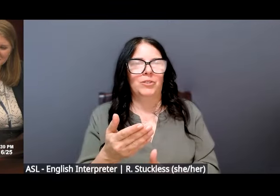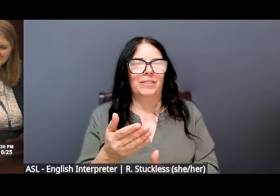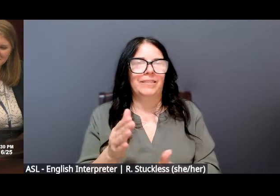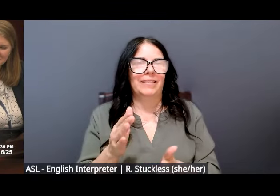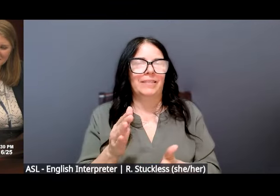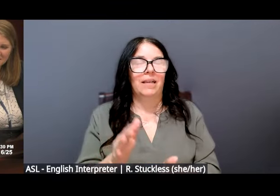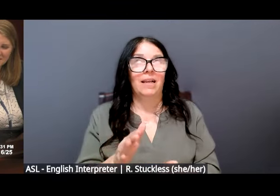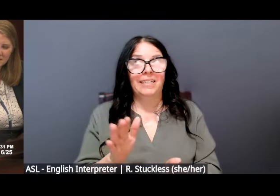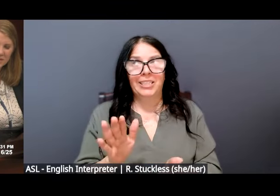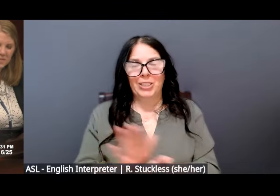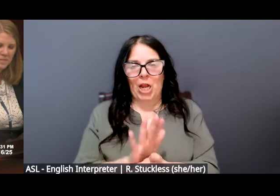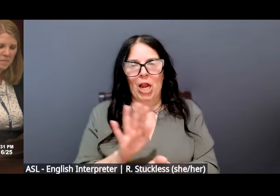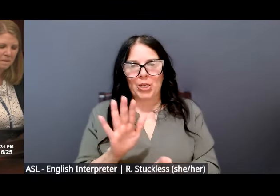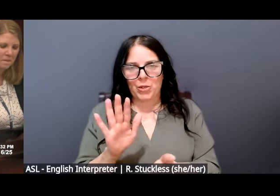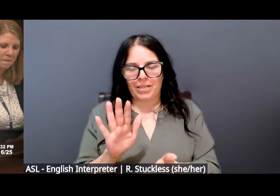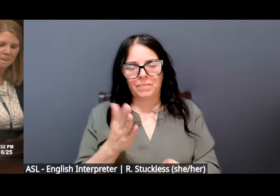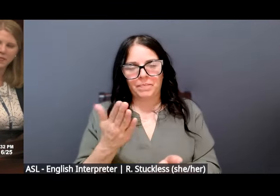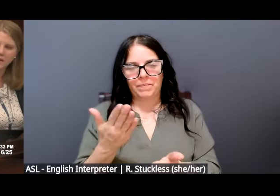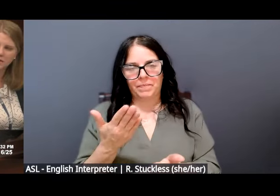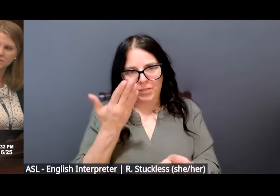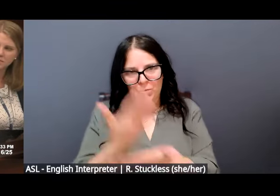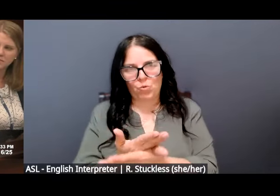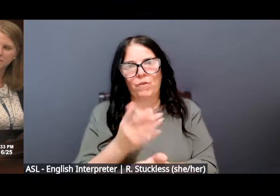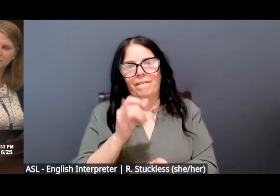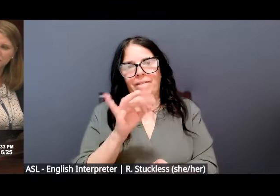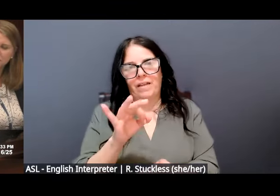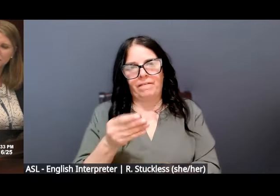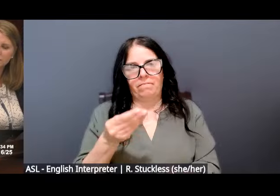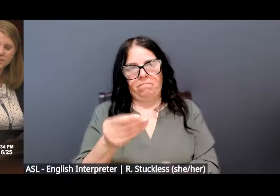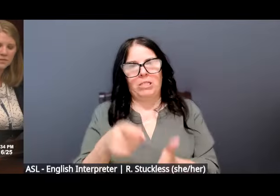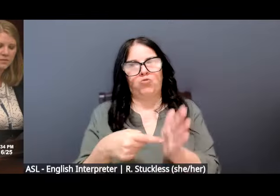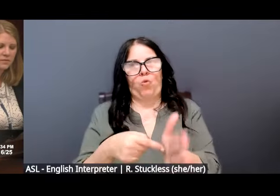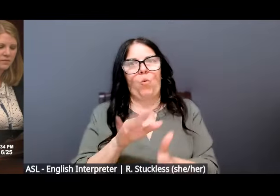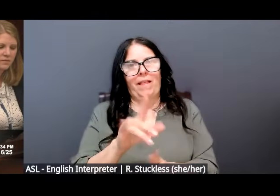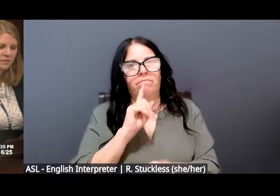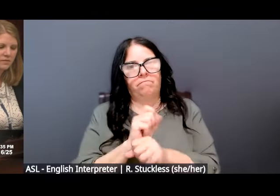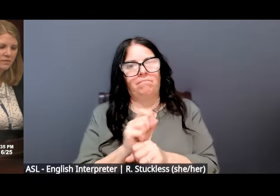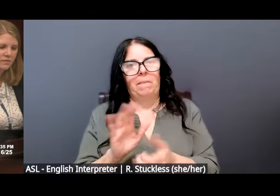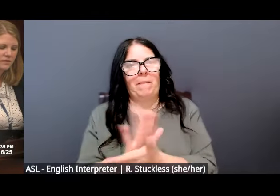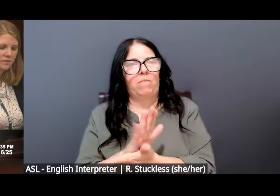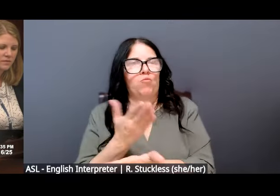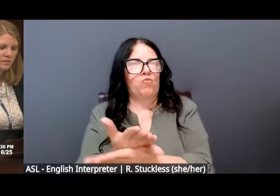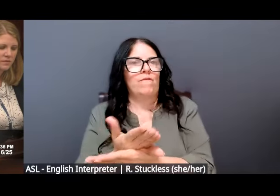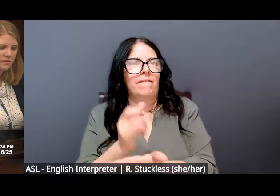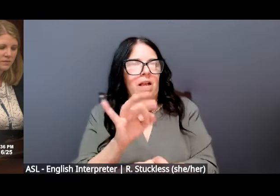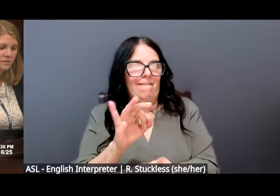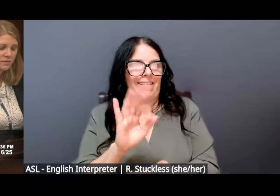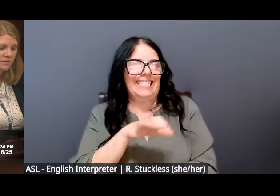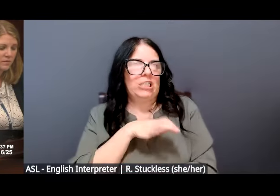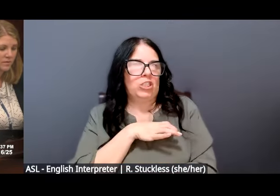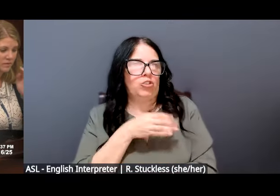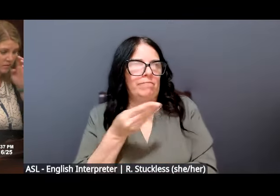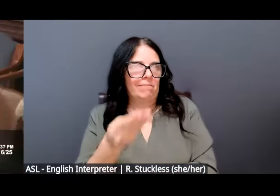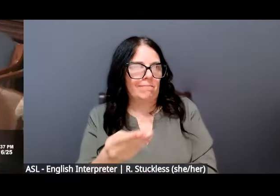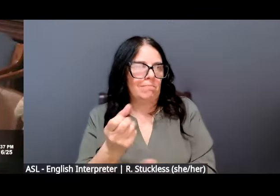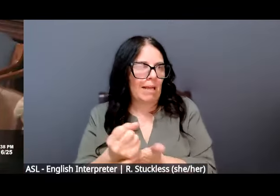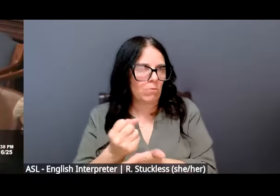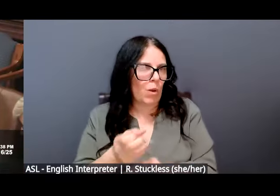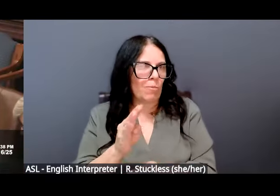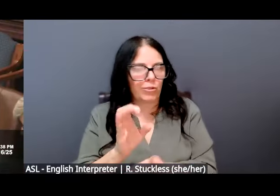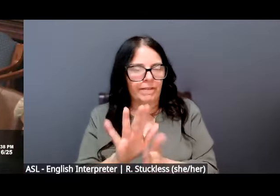proof of United States citizenship. all registered